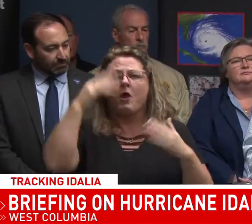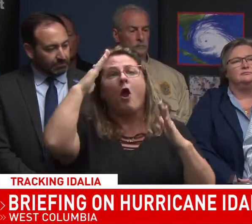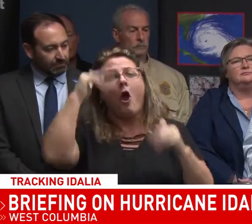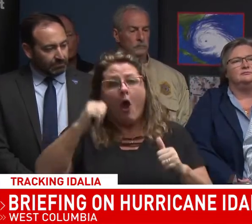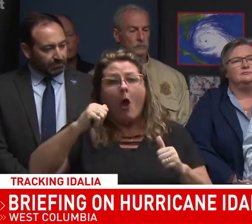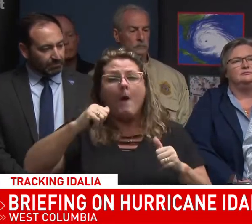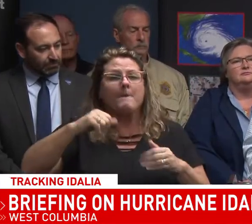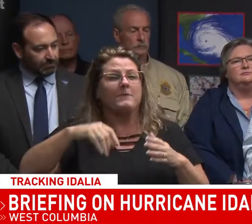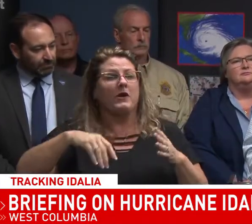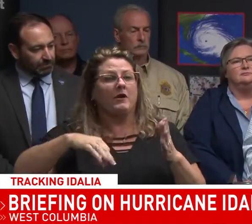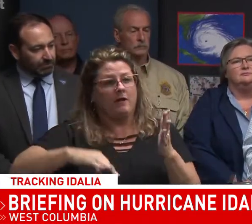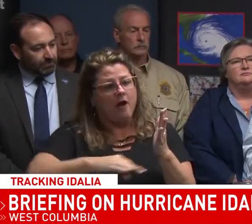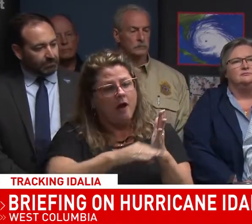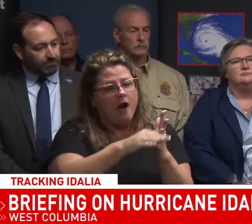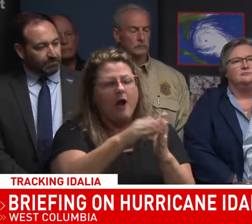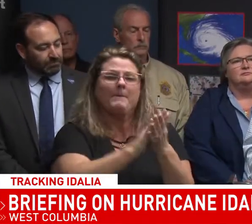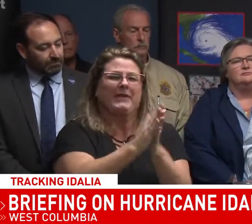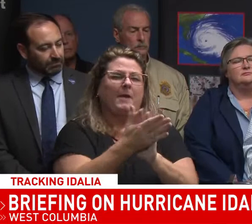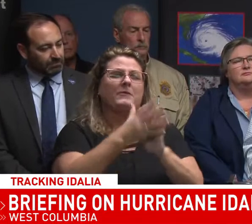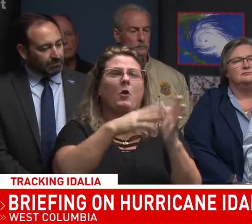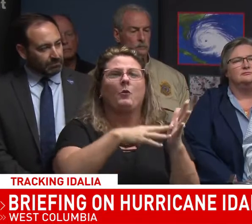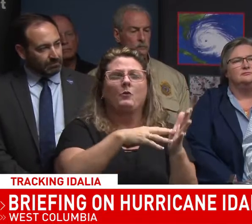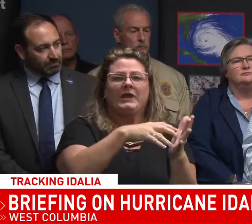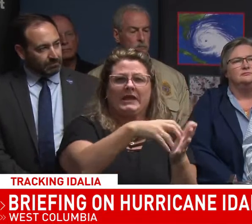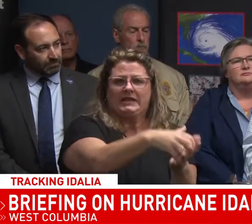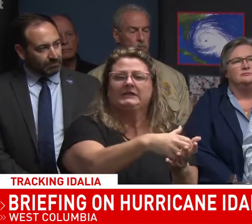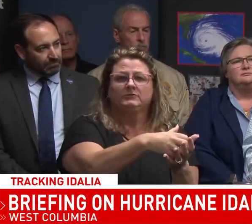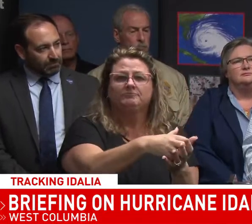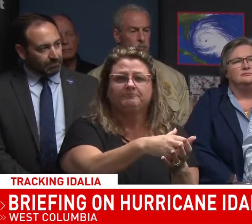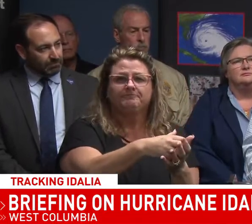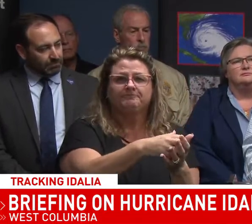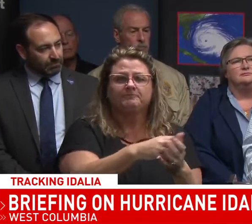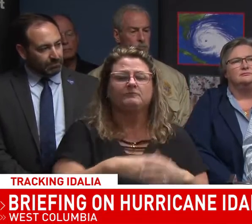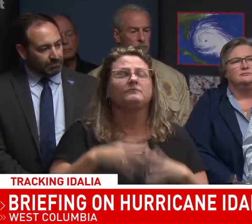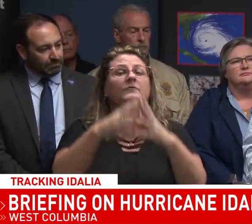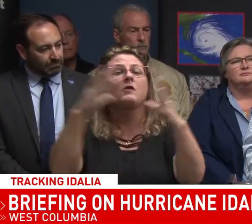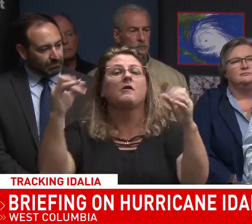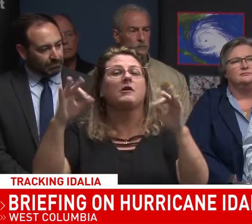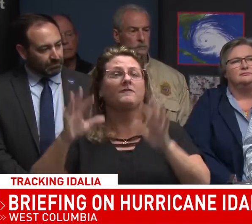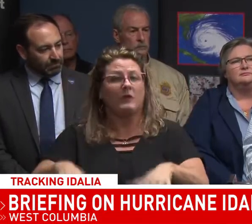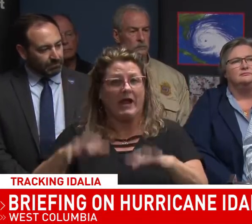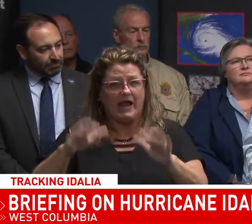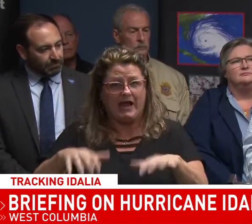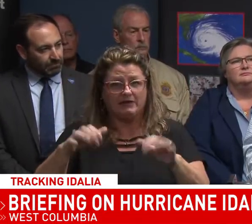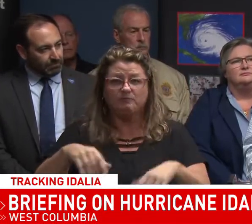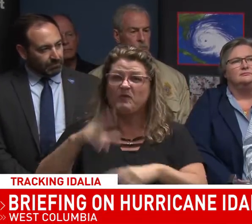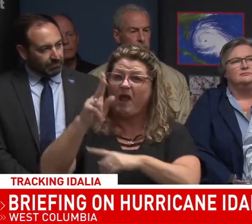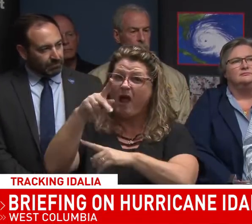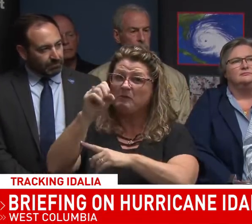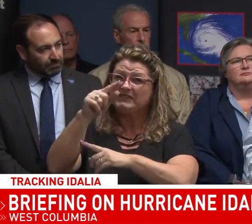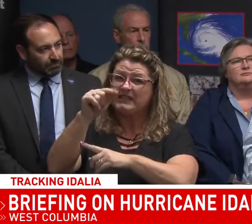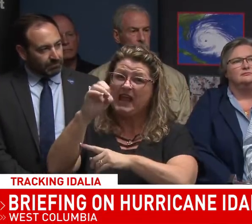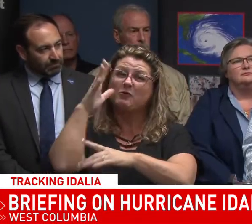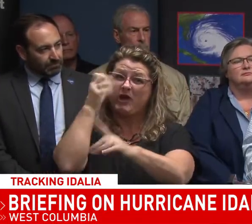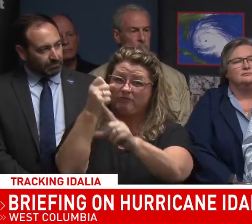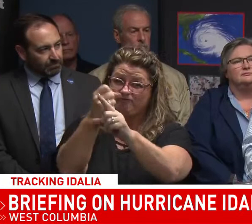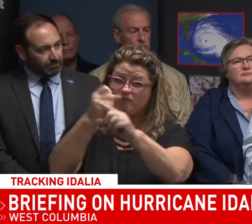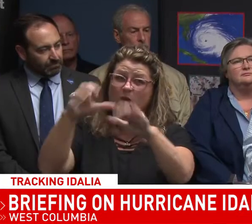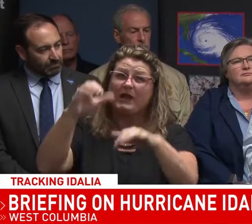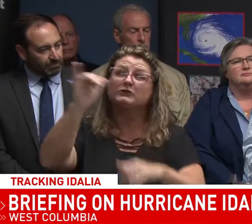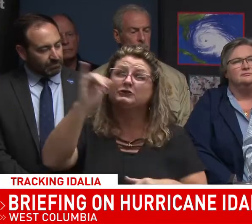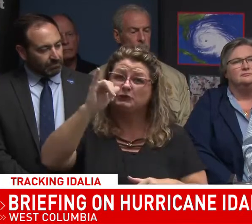it goes across ground, which is what they usually do. There's going to be a lot of rain. There'll even be rain in the upstate. We're going to have flash